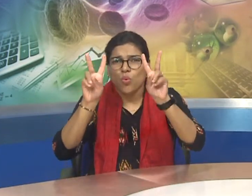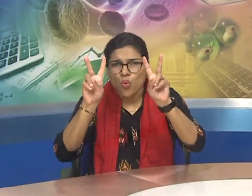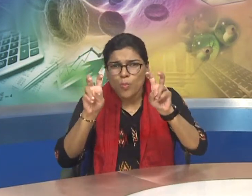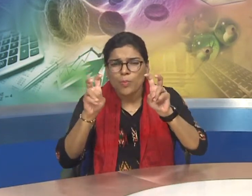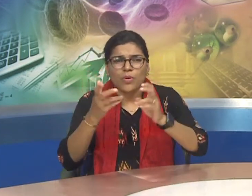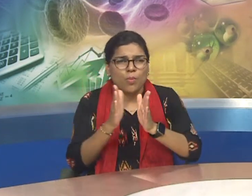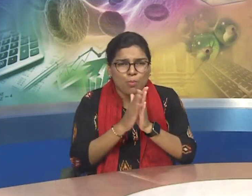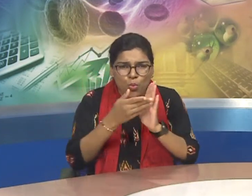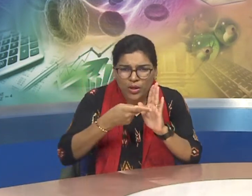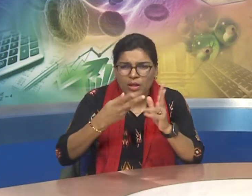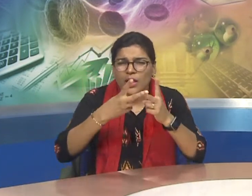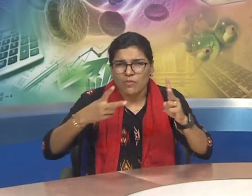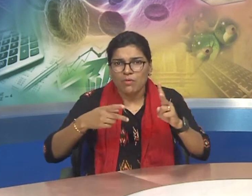services.